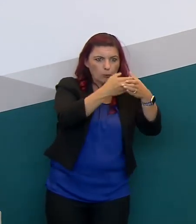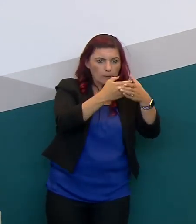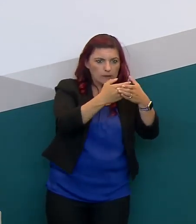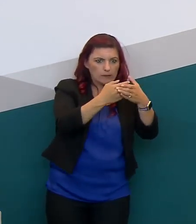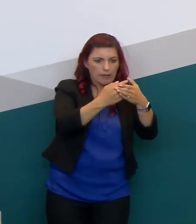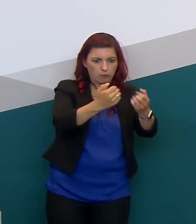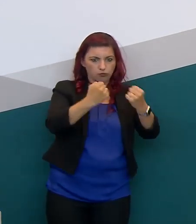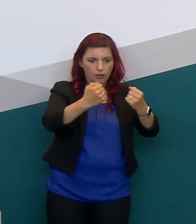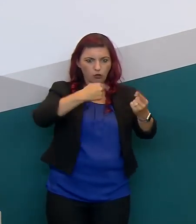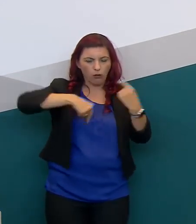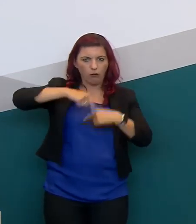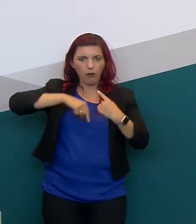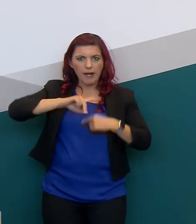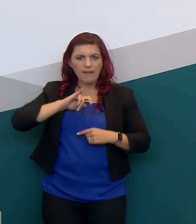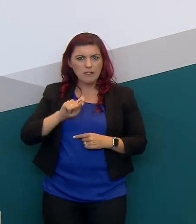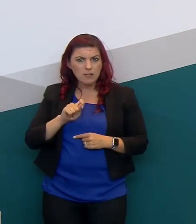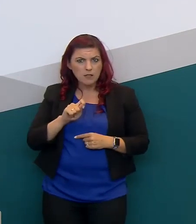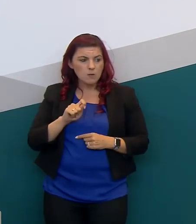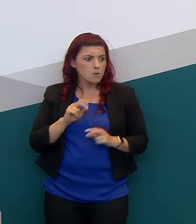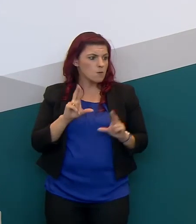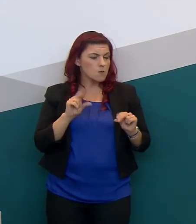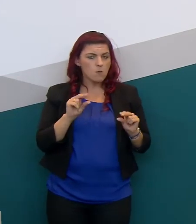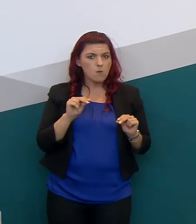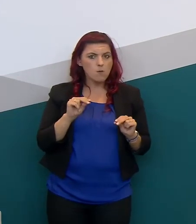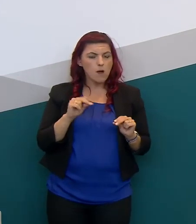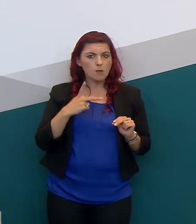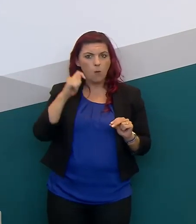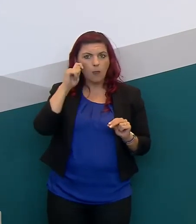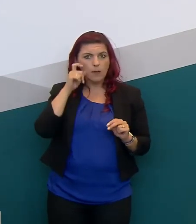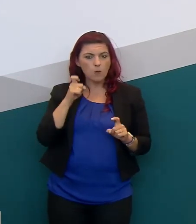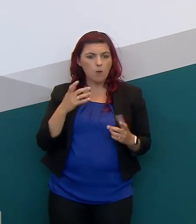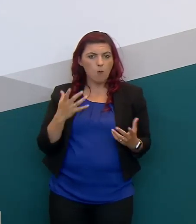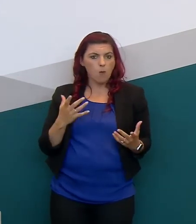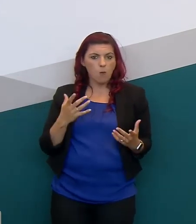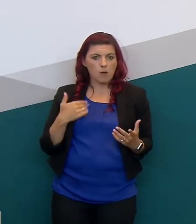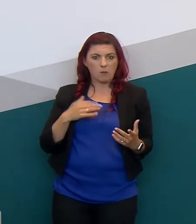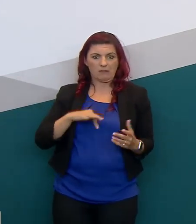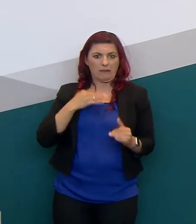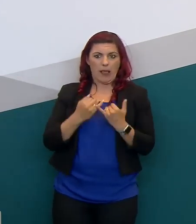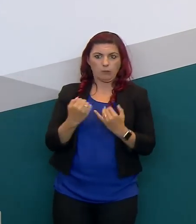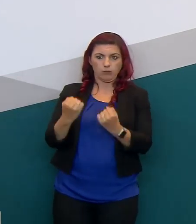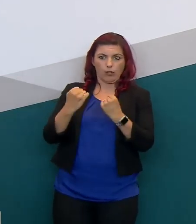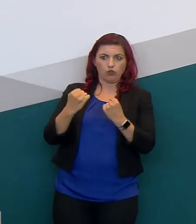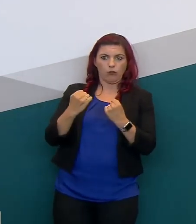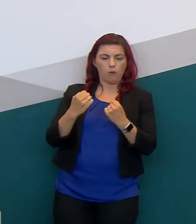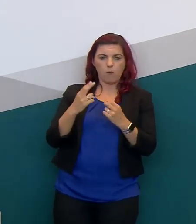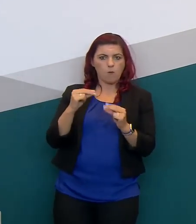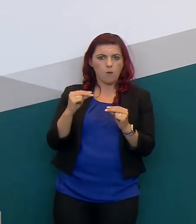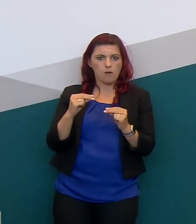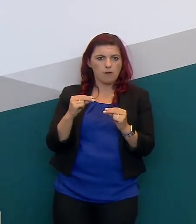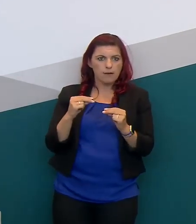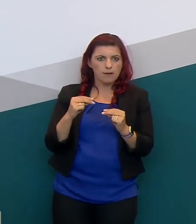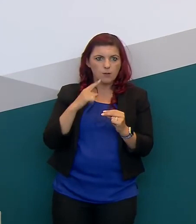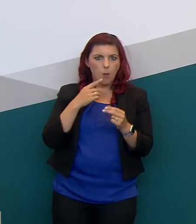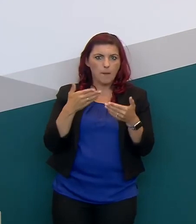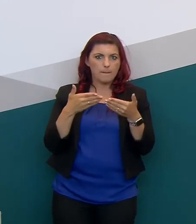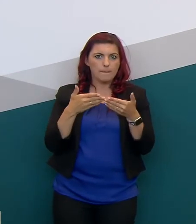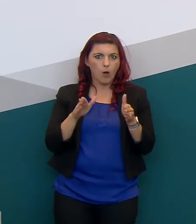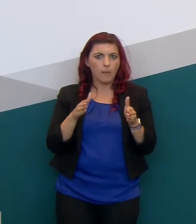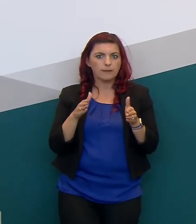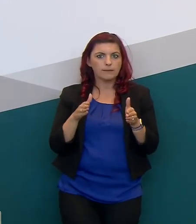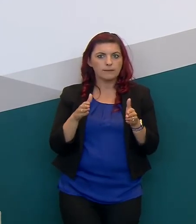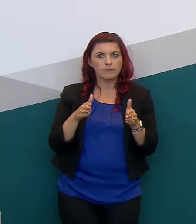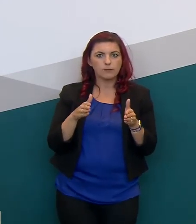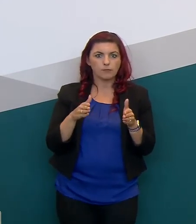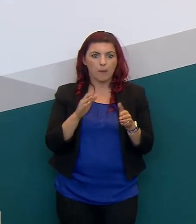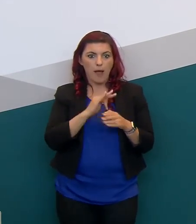inappropriate? No, I don't think that we're under pressure in relation to that. It's a public health assessment on a continuing